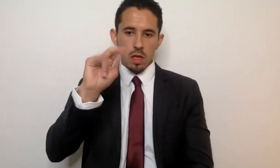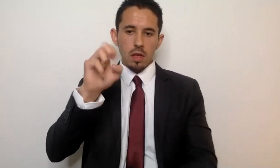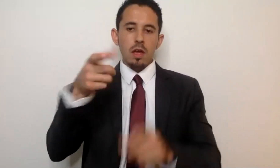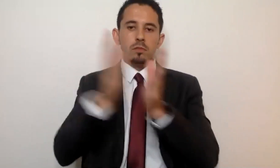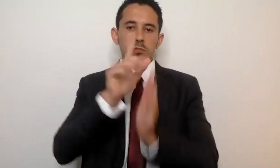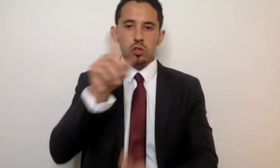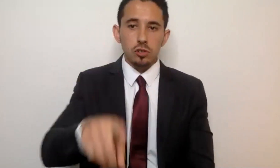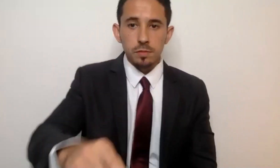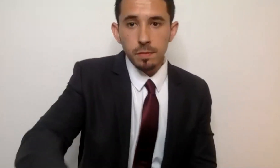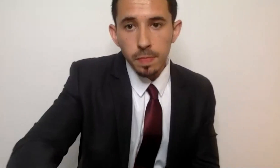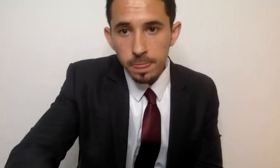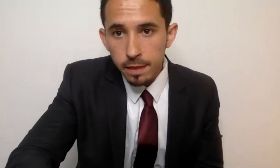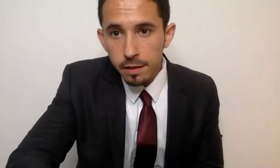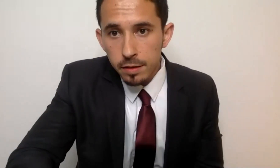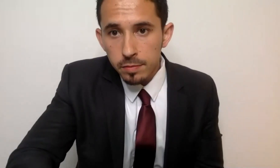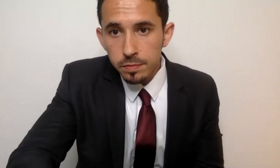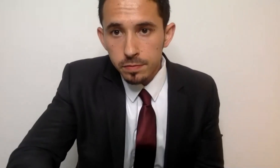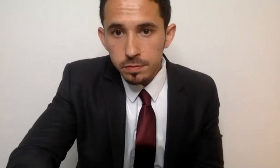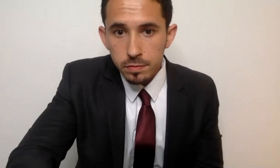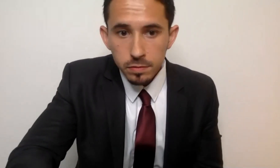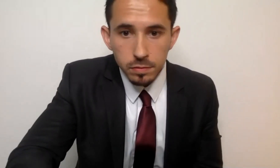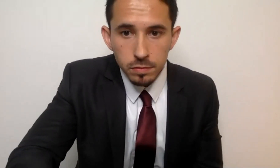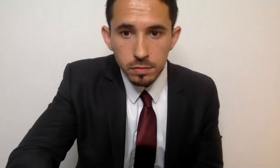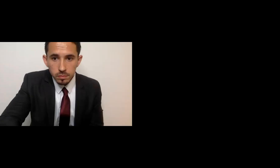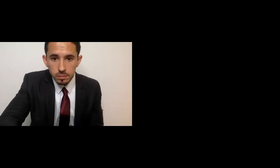So I'm going to spotlight Caroline so she can ask her question.